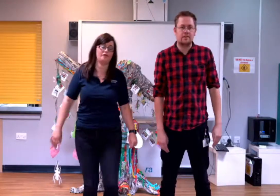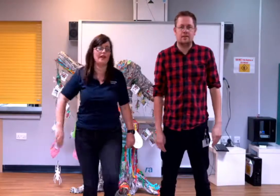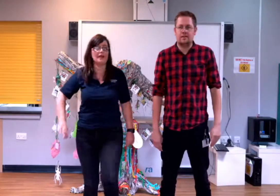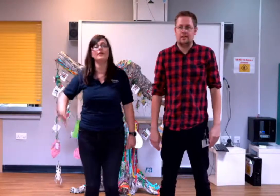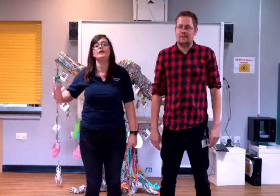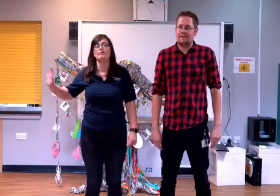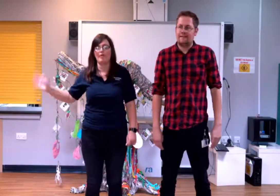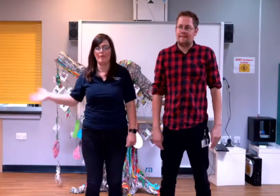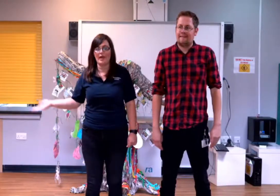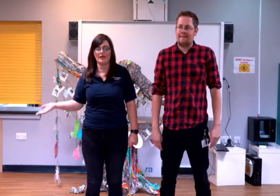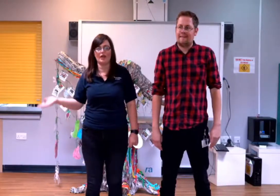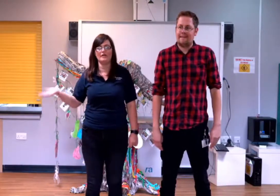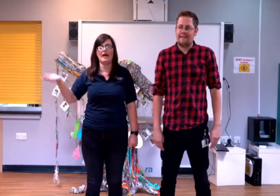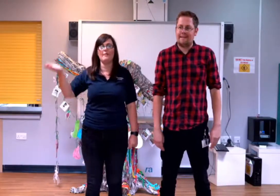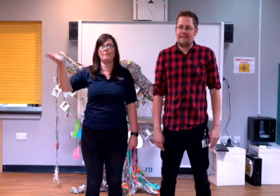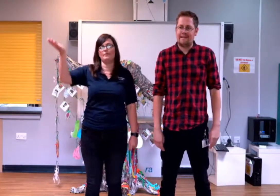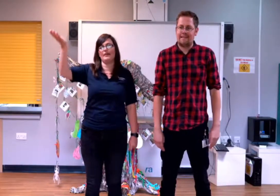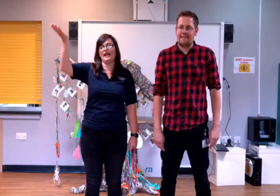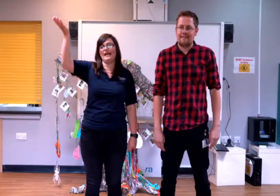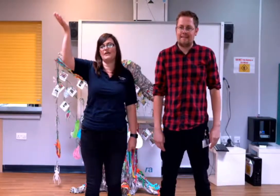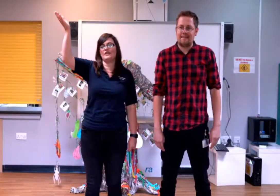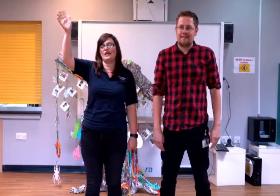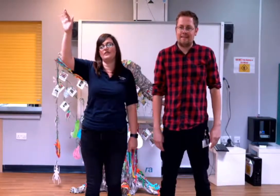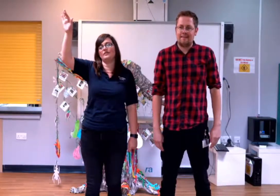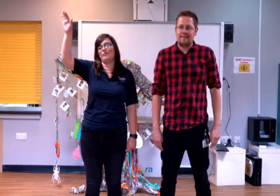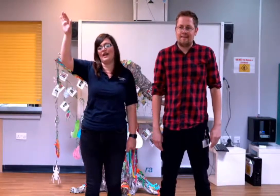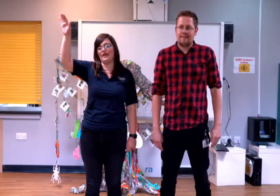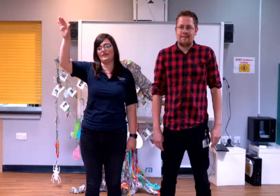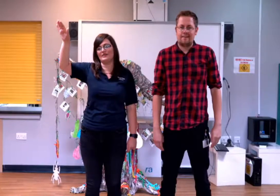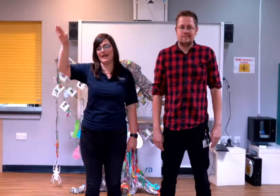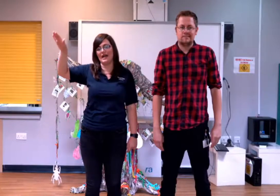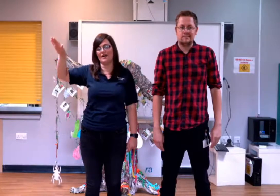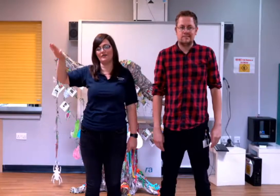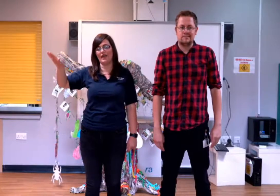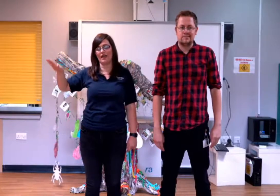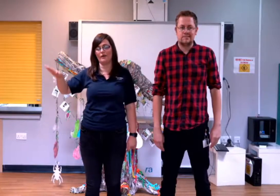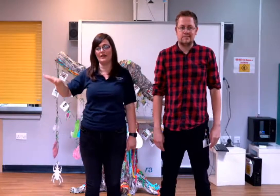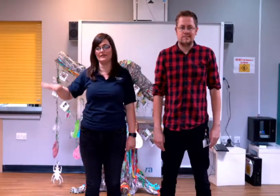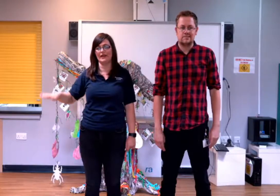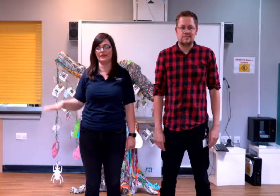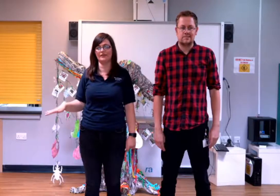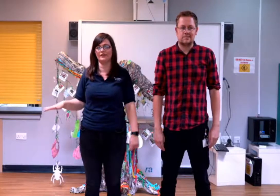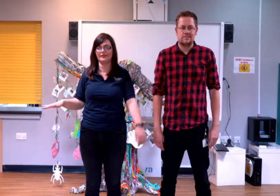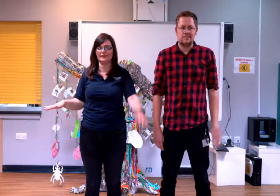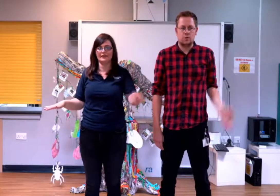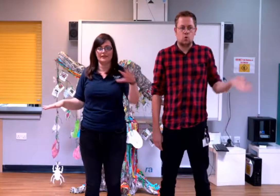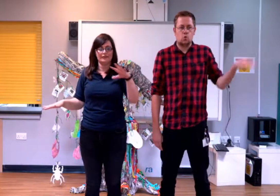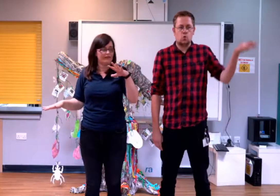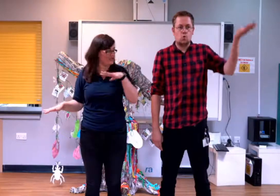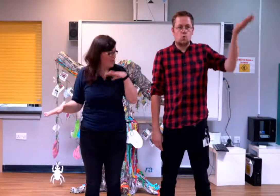feet. But when my hand goes up, get louder. When my hand goes down, get quieter. Ready, James?